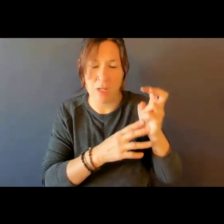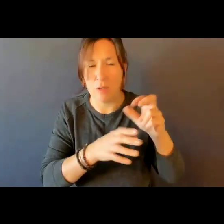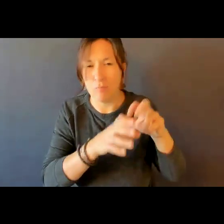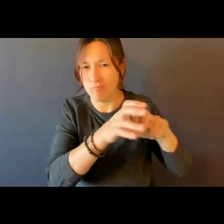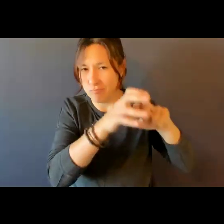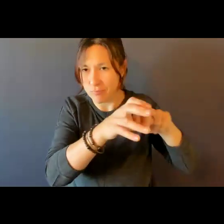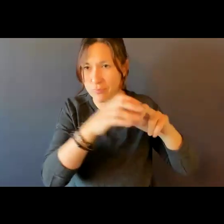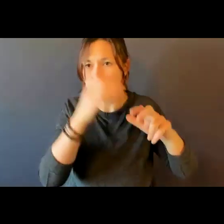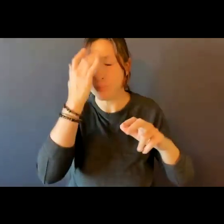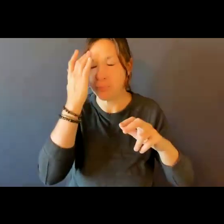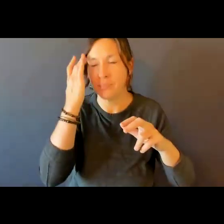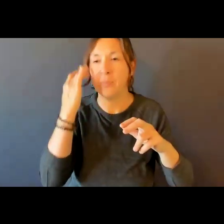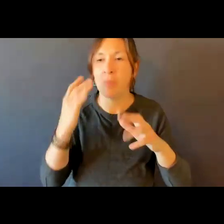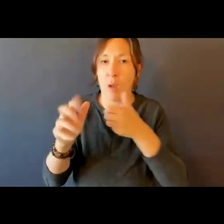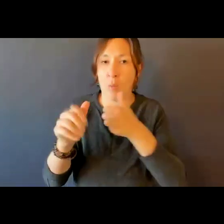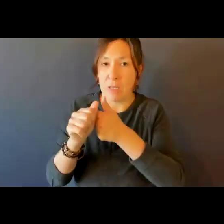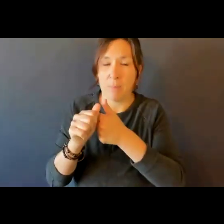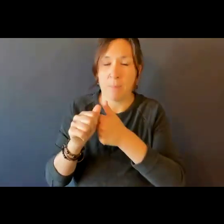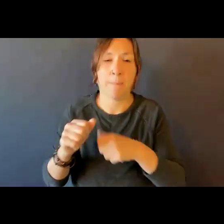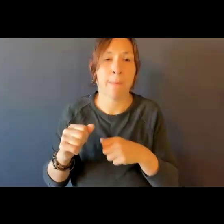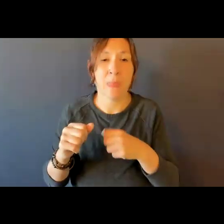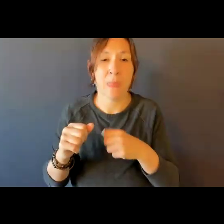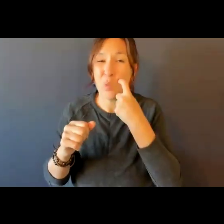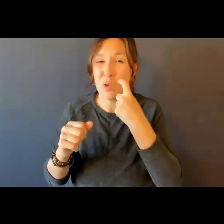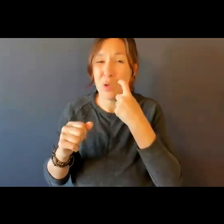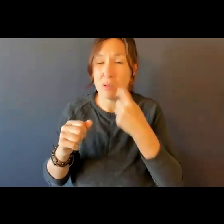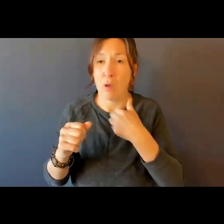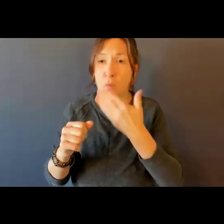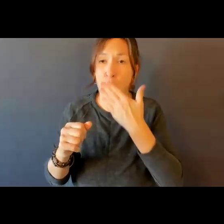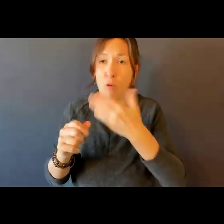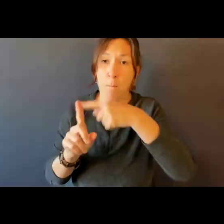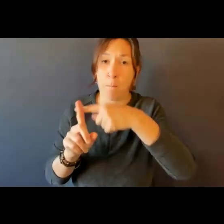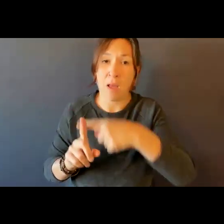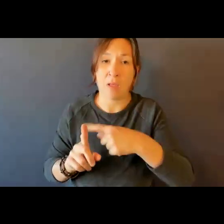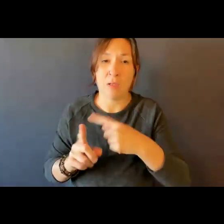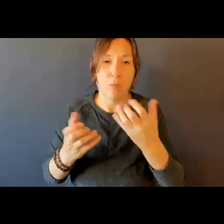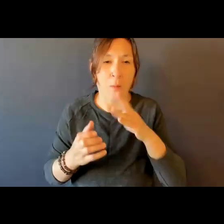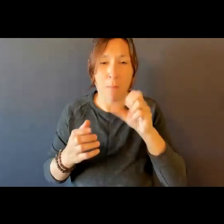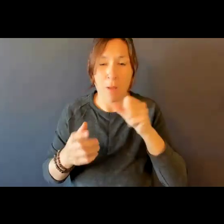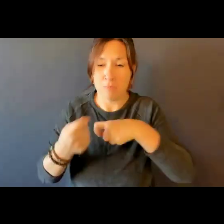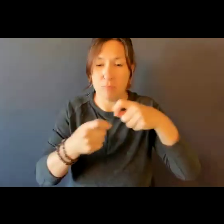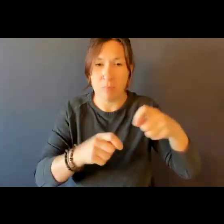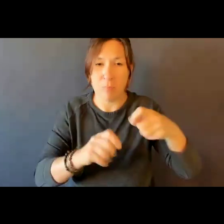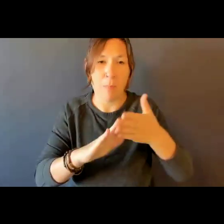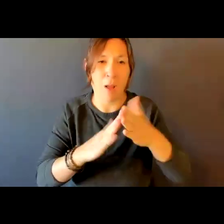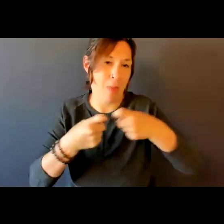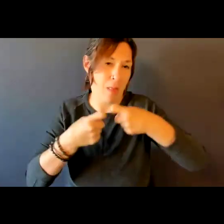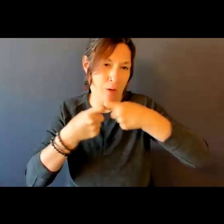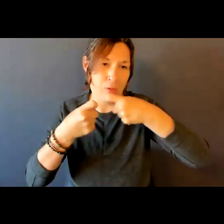First, I'd like to share some recent good news about our efforts to electrify our school bus fleet.